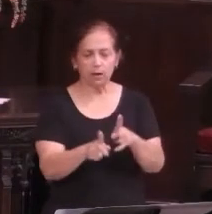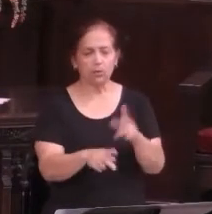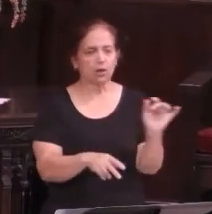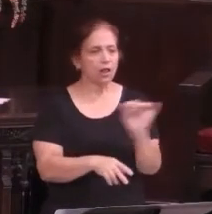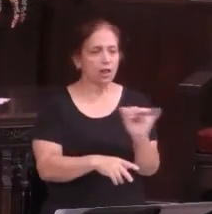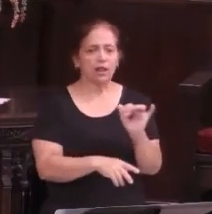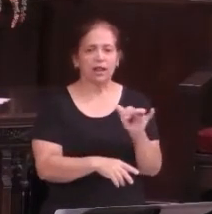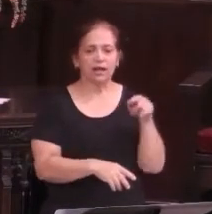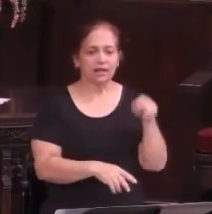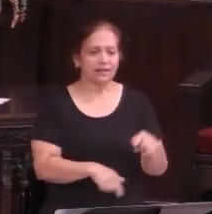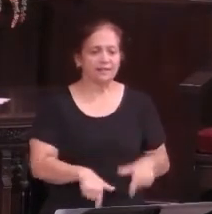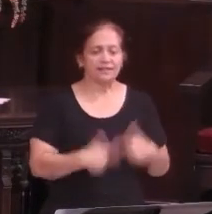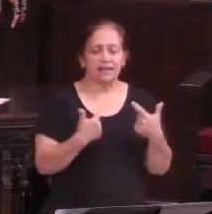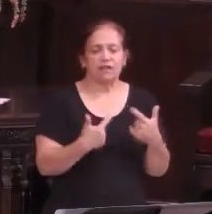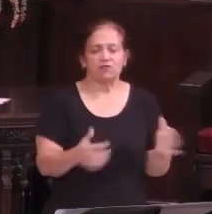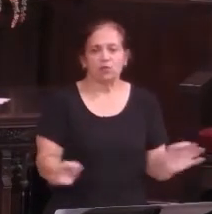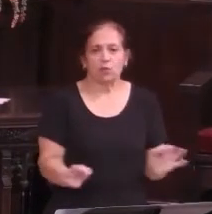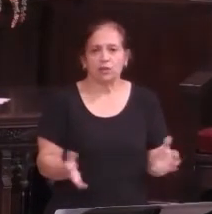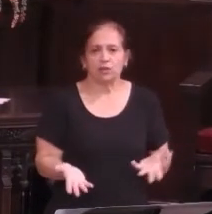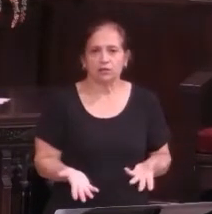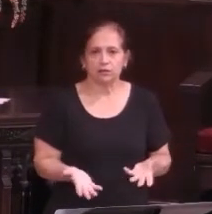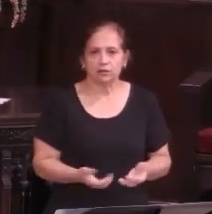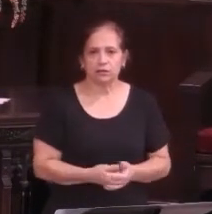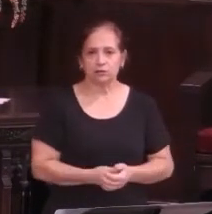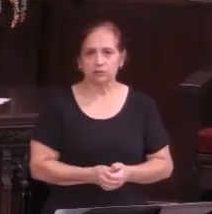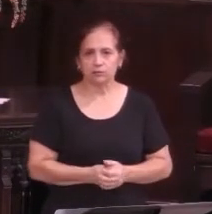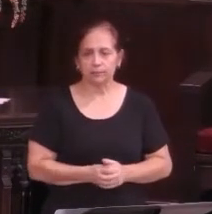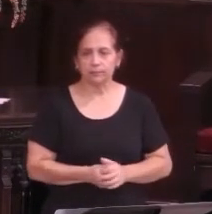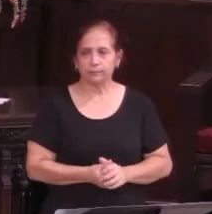if this life is meaningless.